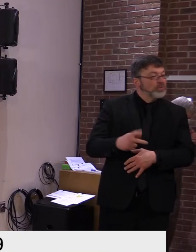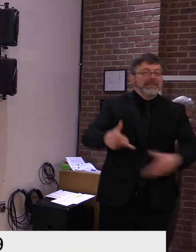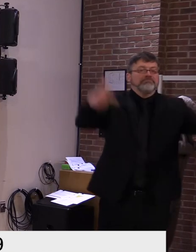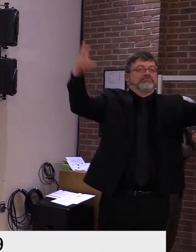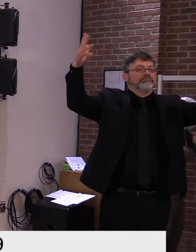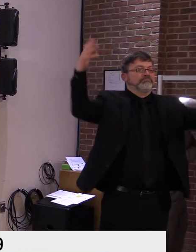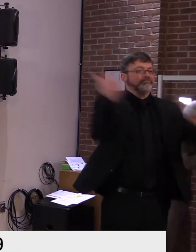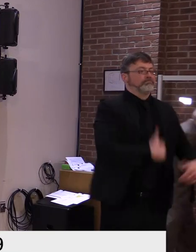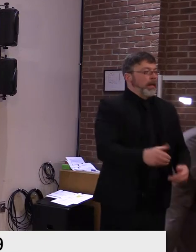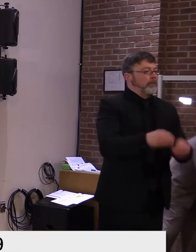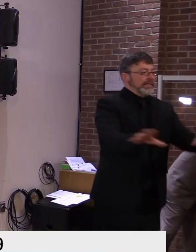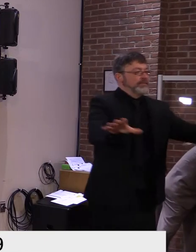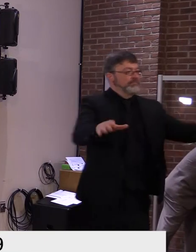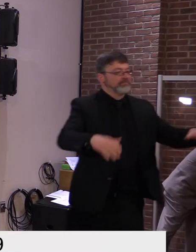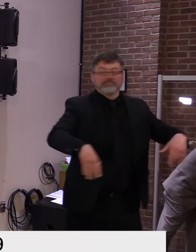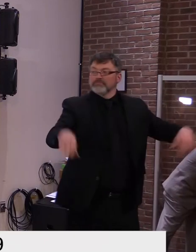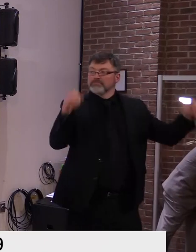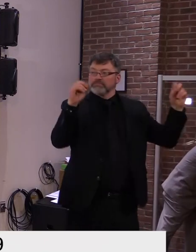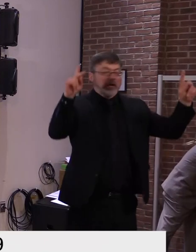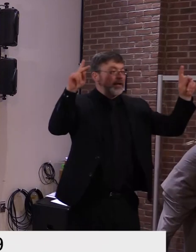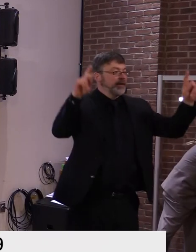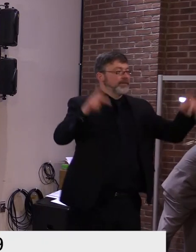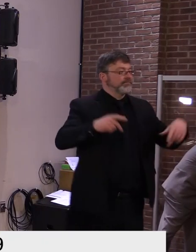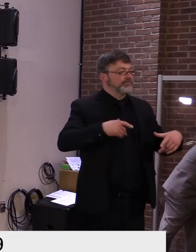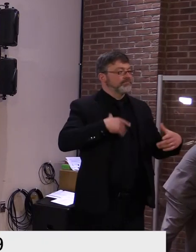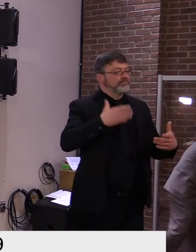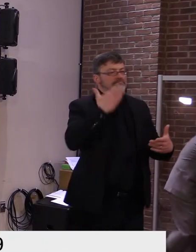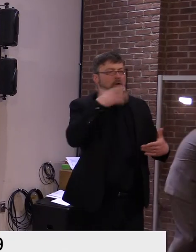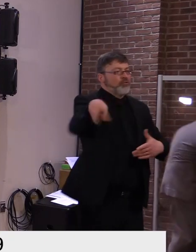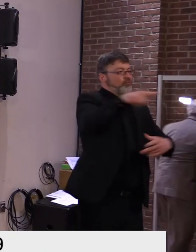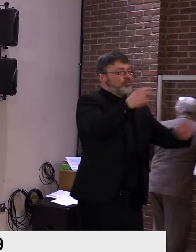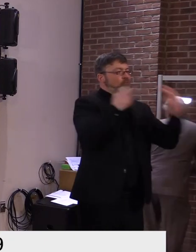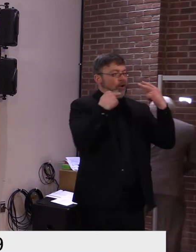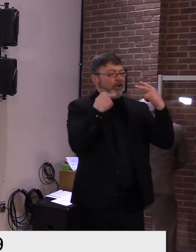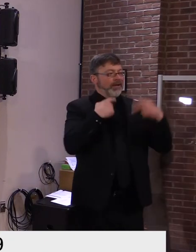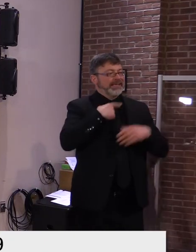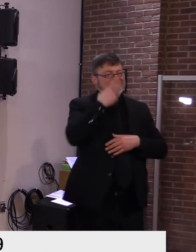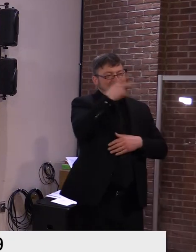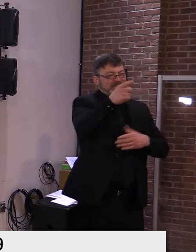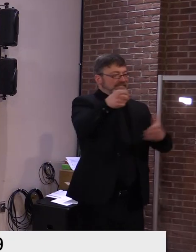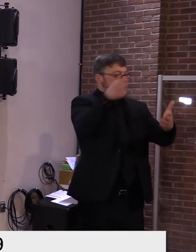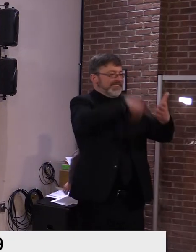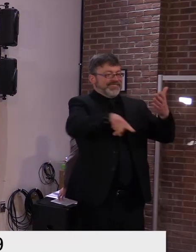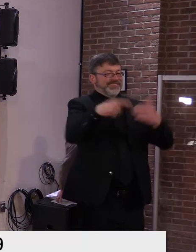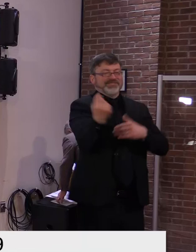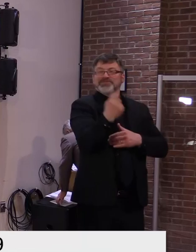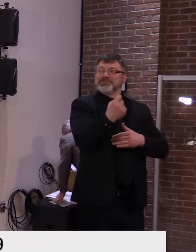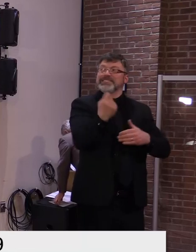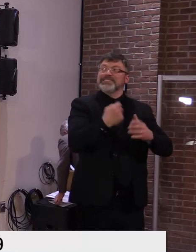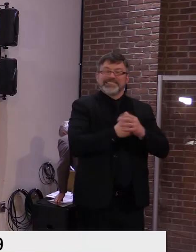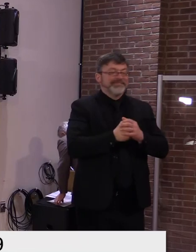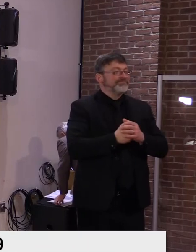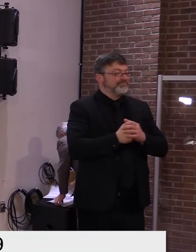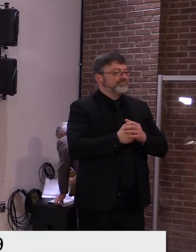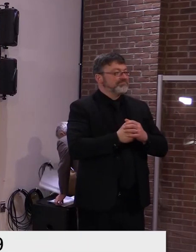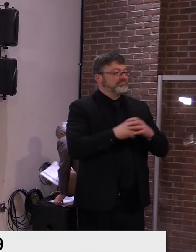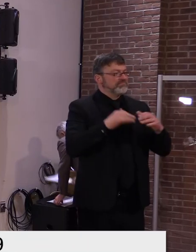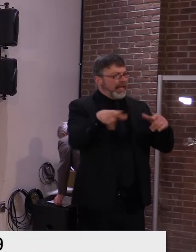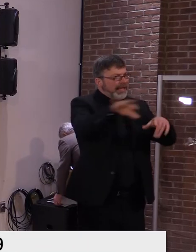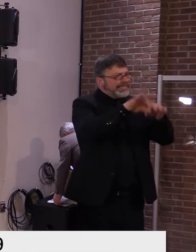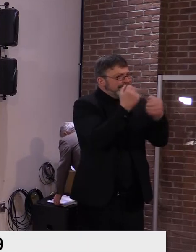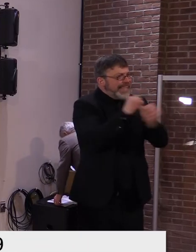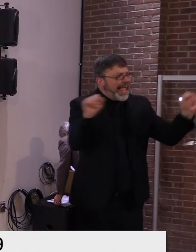That's it. All right, thank you very much for tuning in. We'll see you again on Tuesday. Stay safe this weekend.